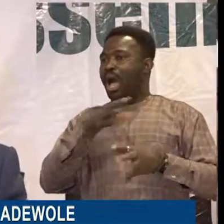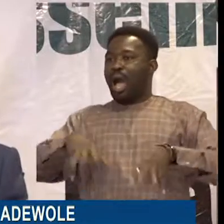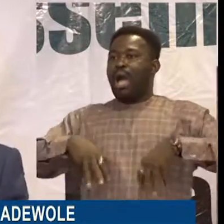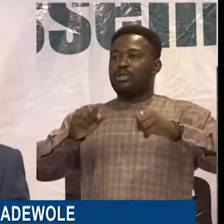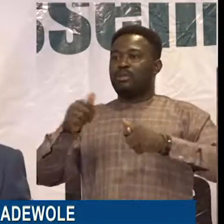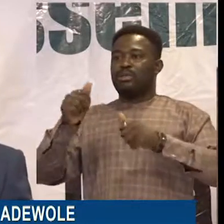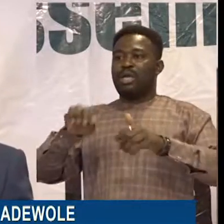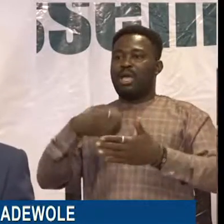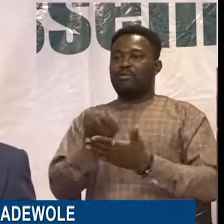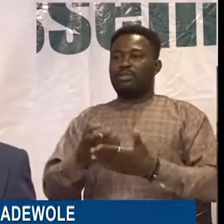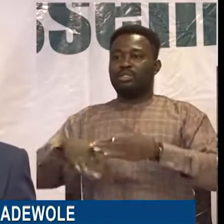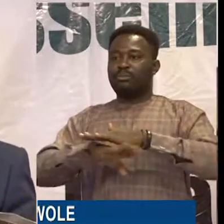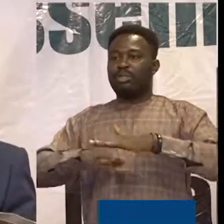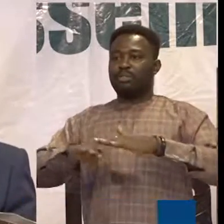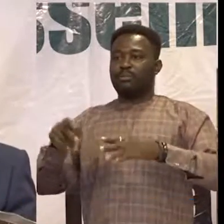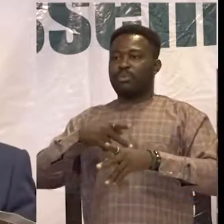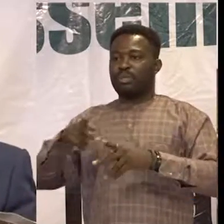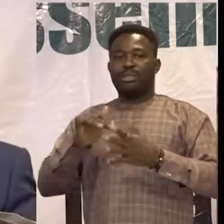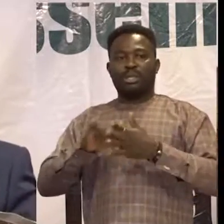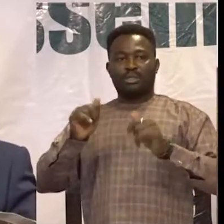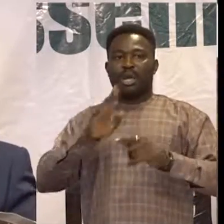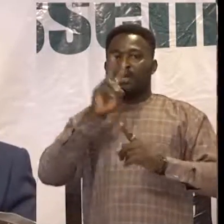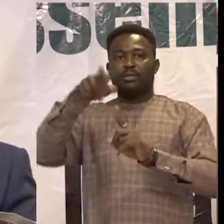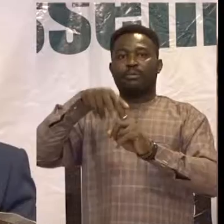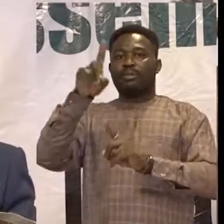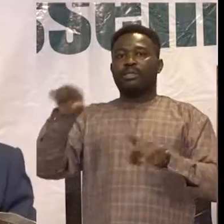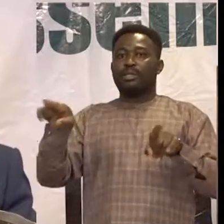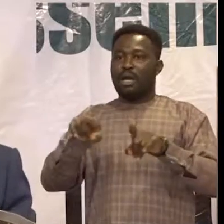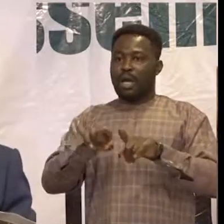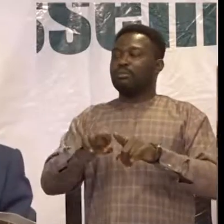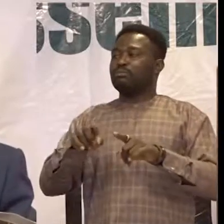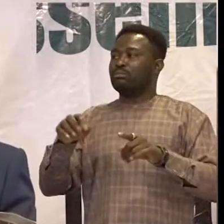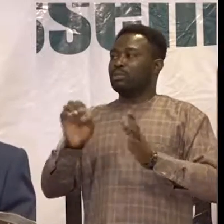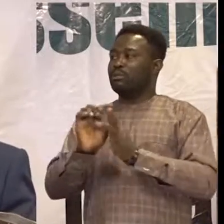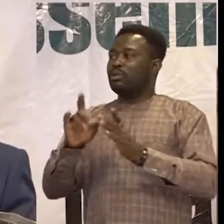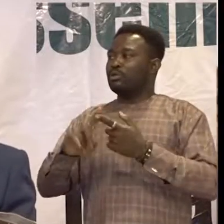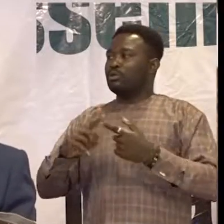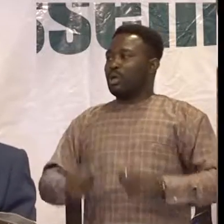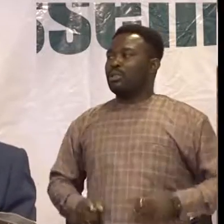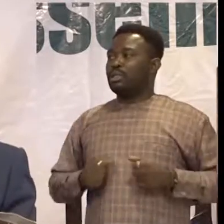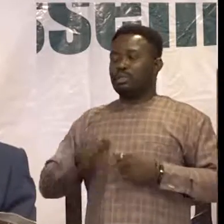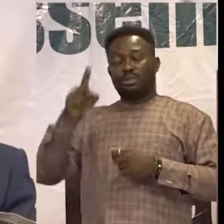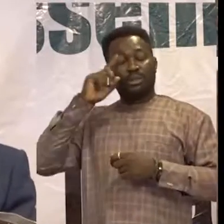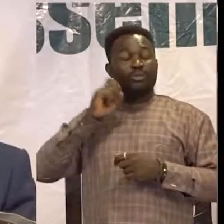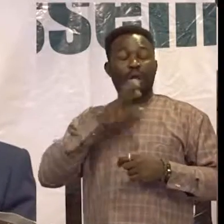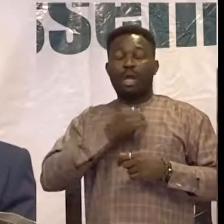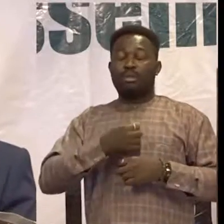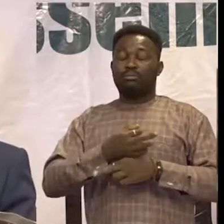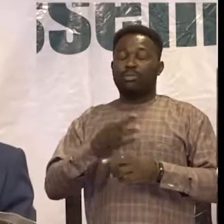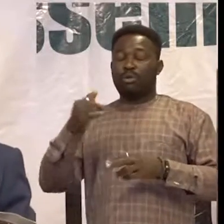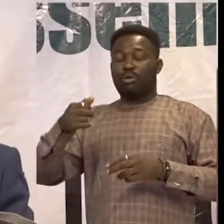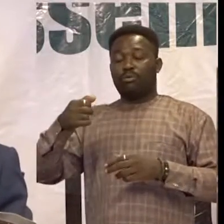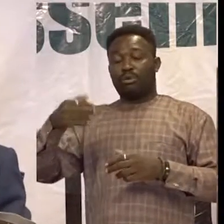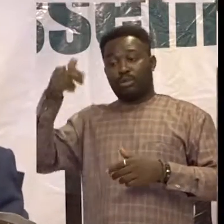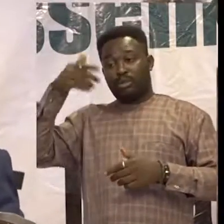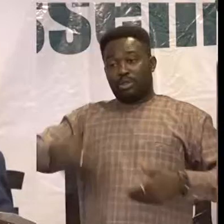adopt evidence-based practices that can be implemented at scale to address sexual and reproductive health challenges of